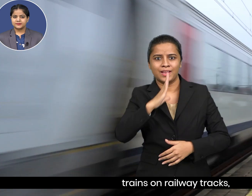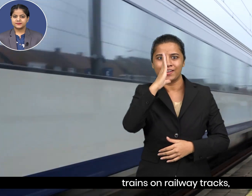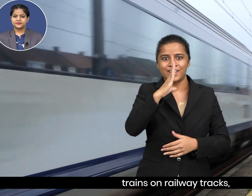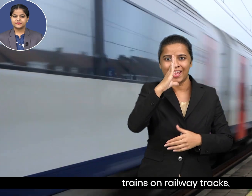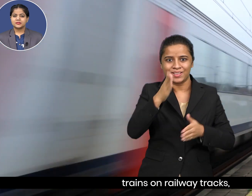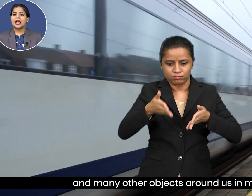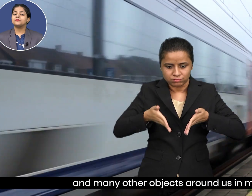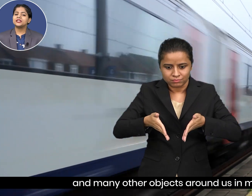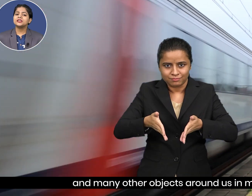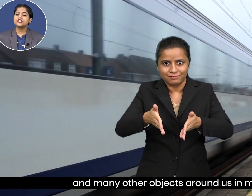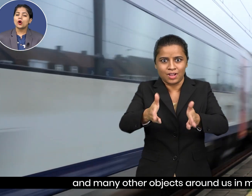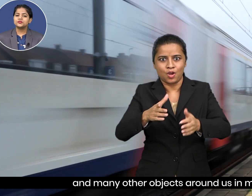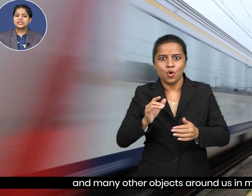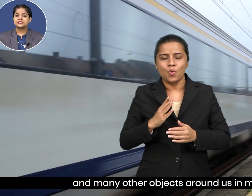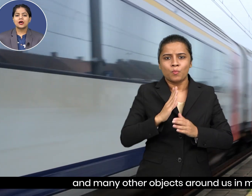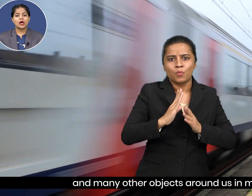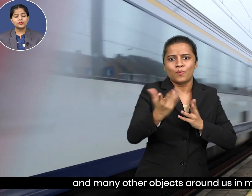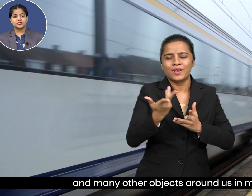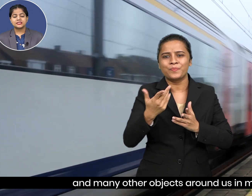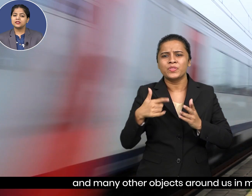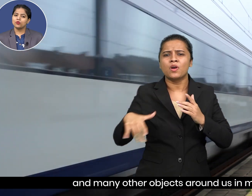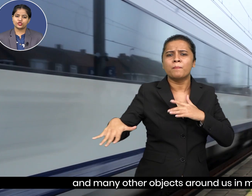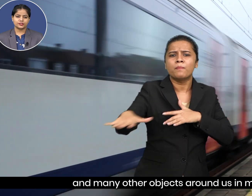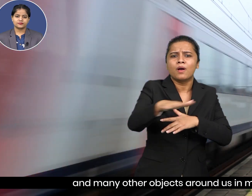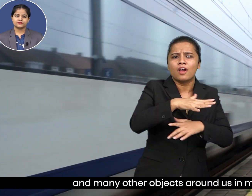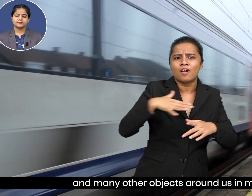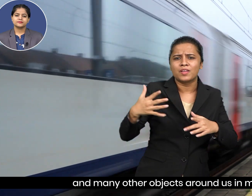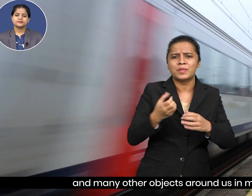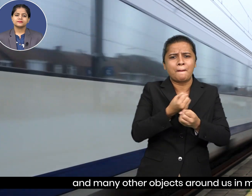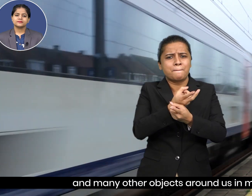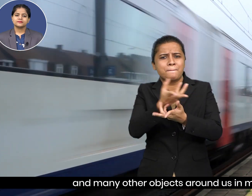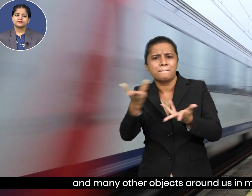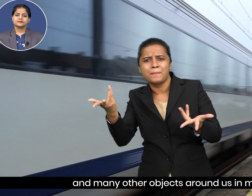tracks, and many other objects around us in motion.